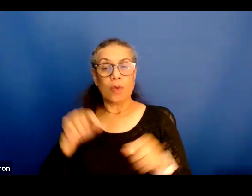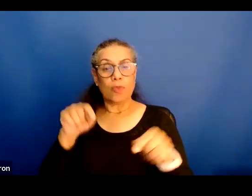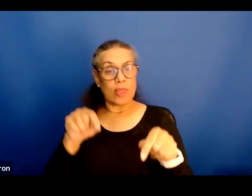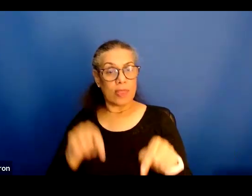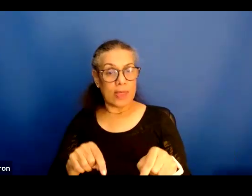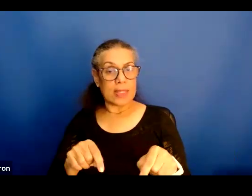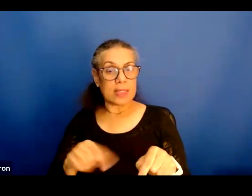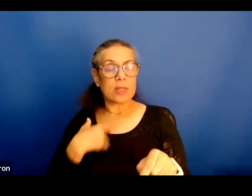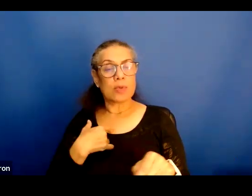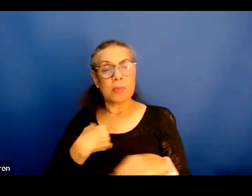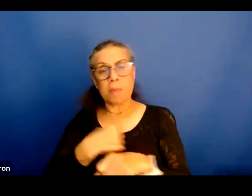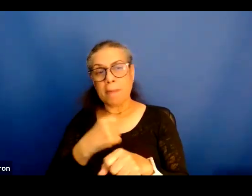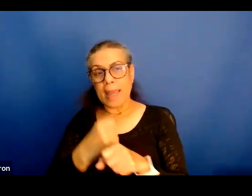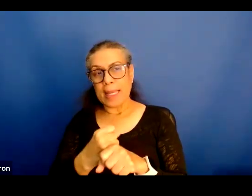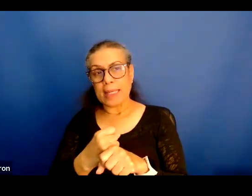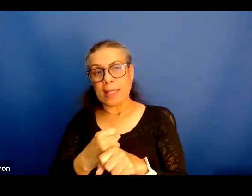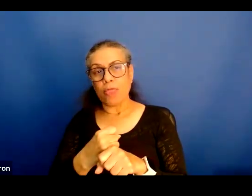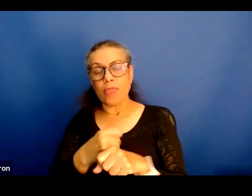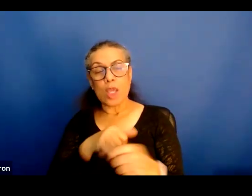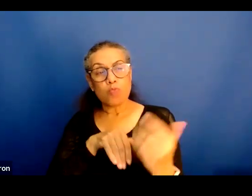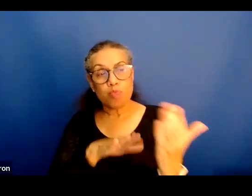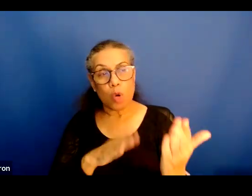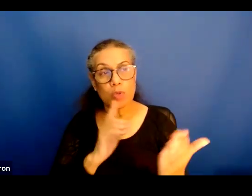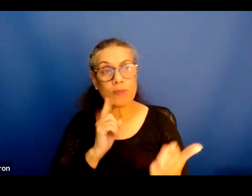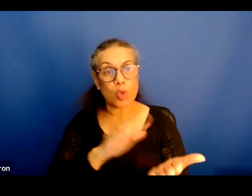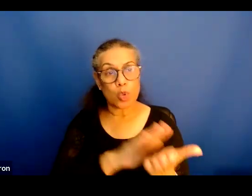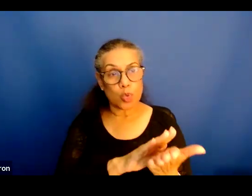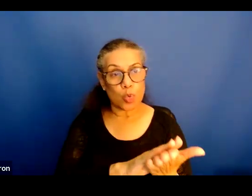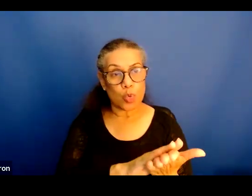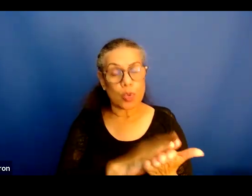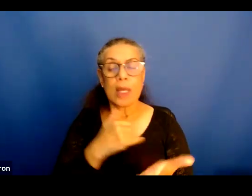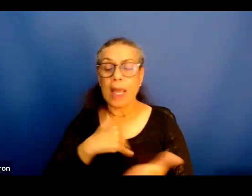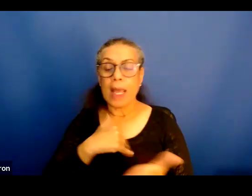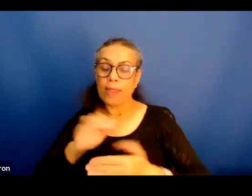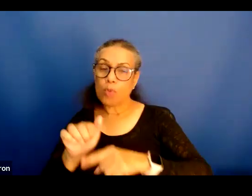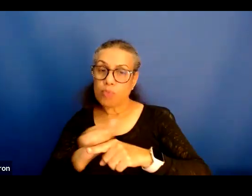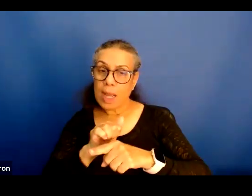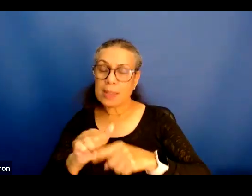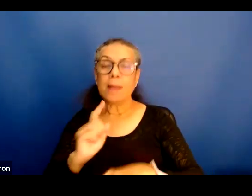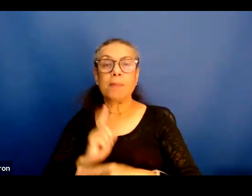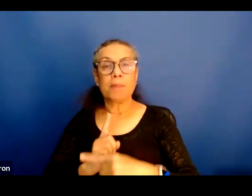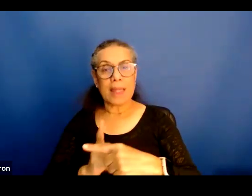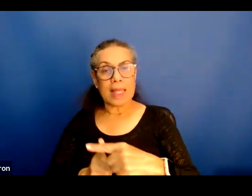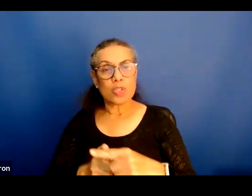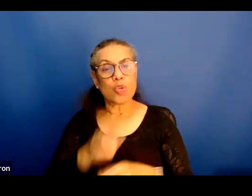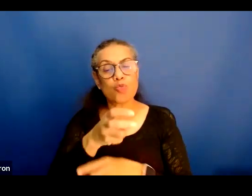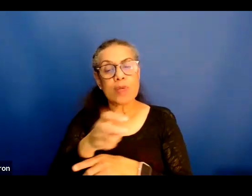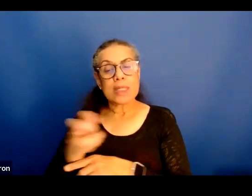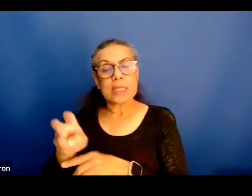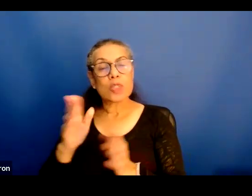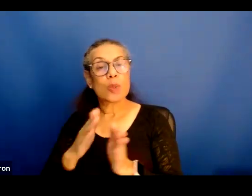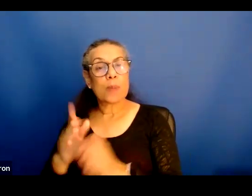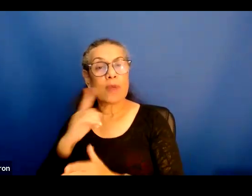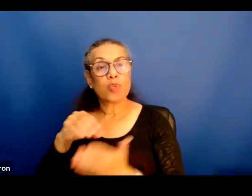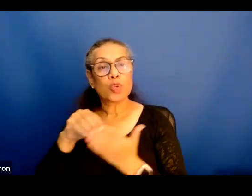implementation refined the district's approach to supporting schools and inclusive practices, and also promoting transitional planning to enhance